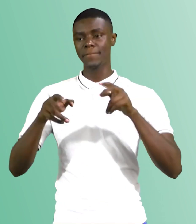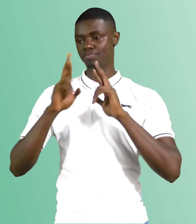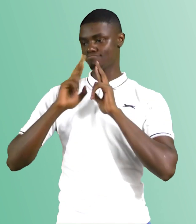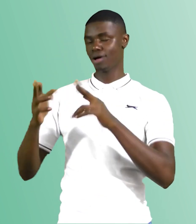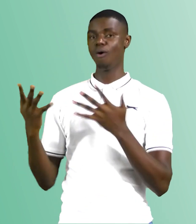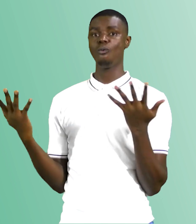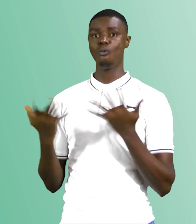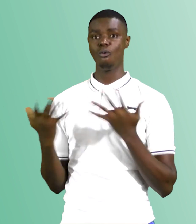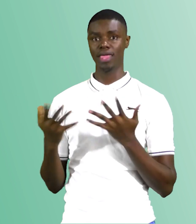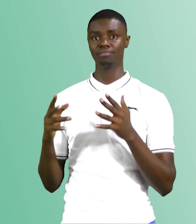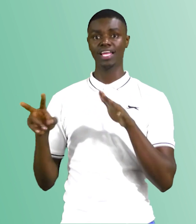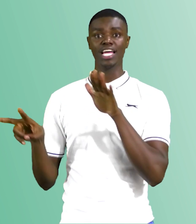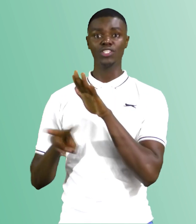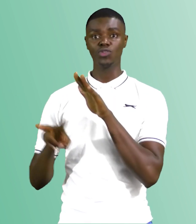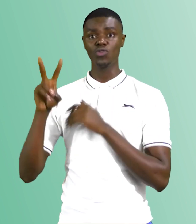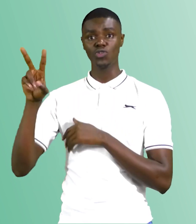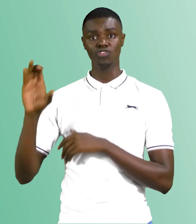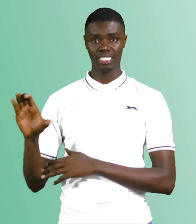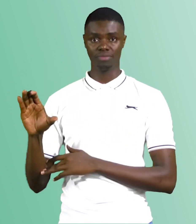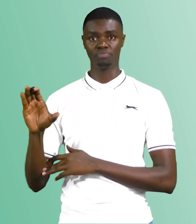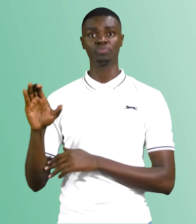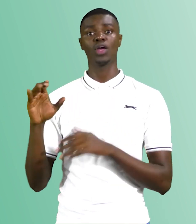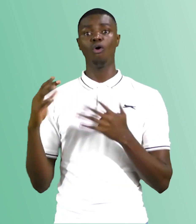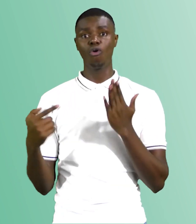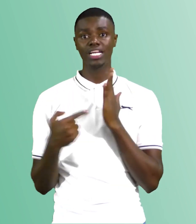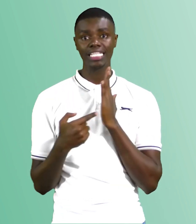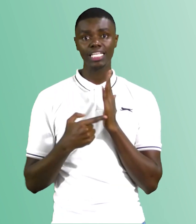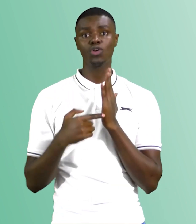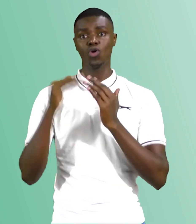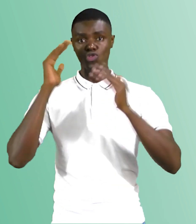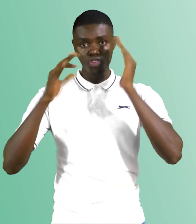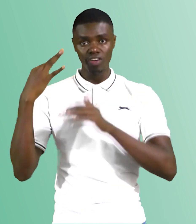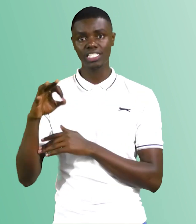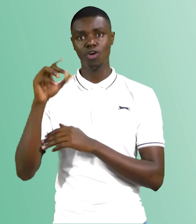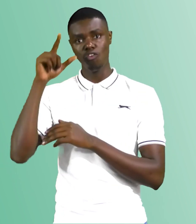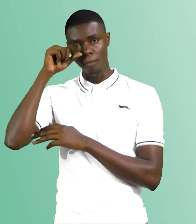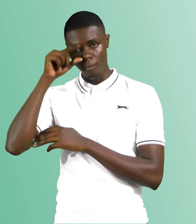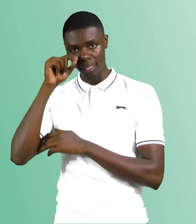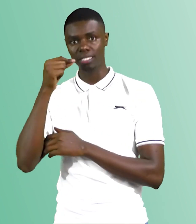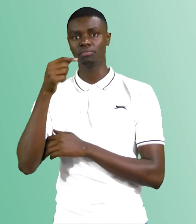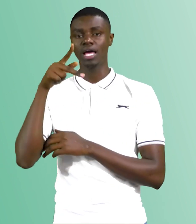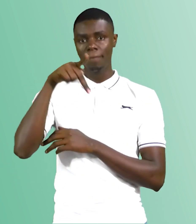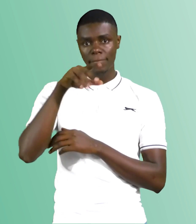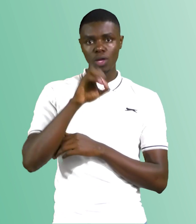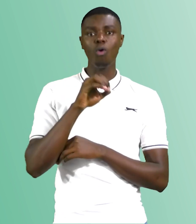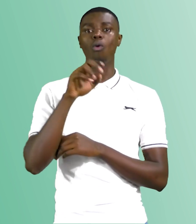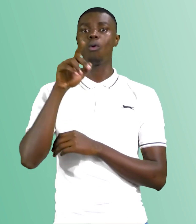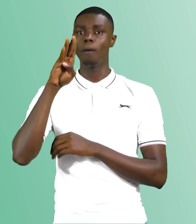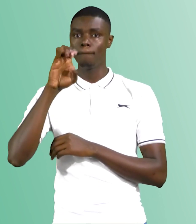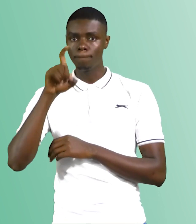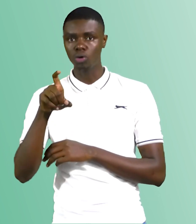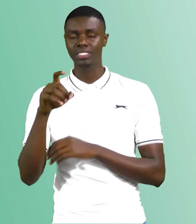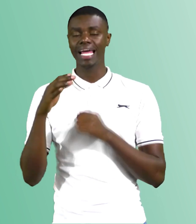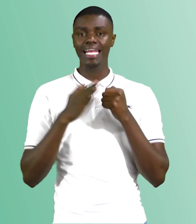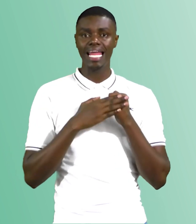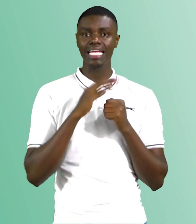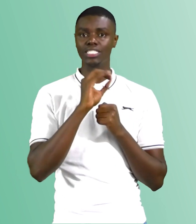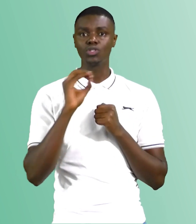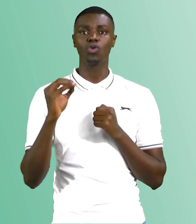be reported to the Vice Chancellor, Technical University of Mombasa, P.O. Box